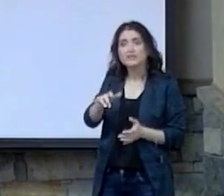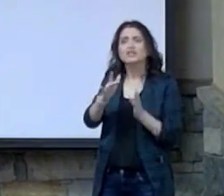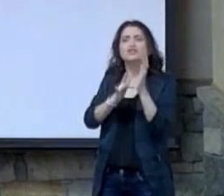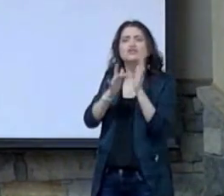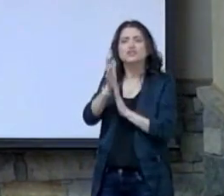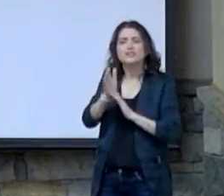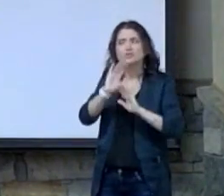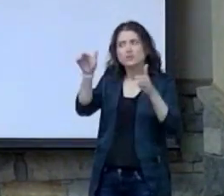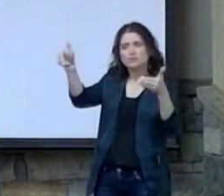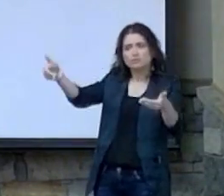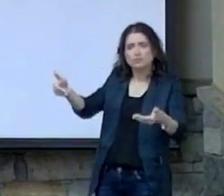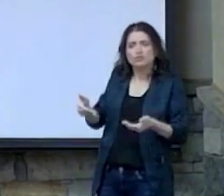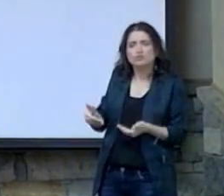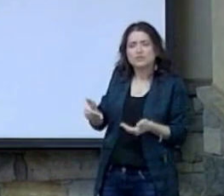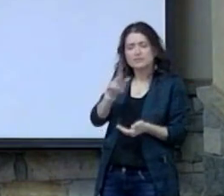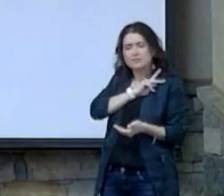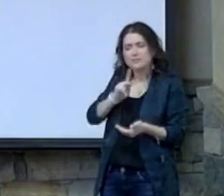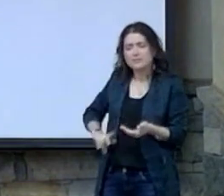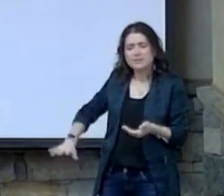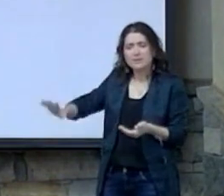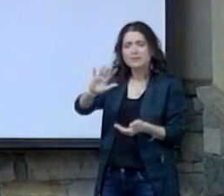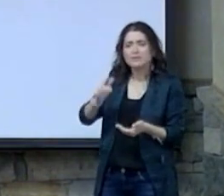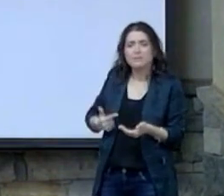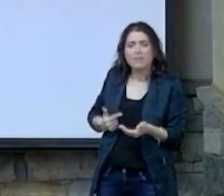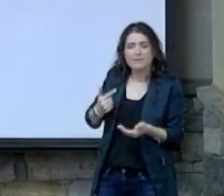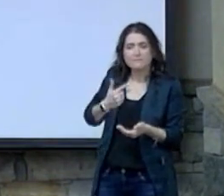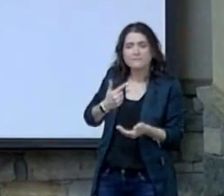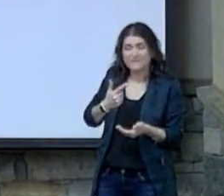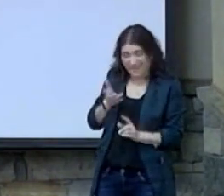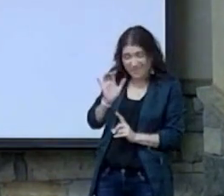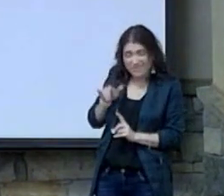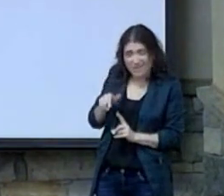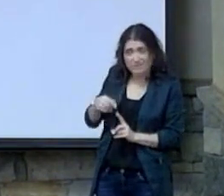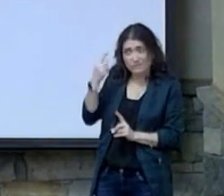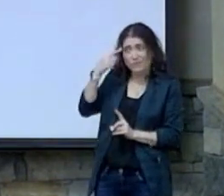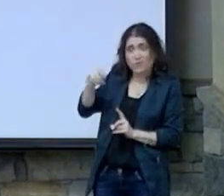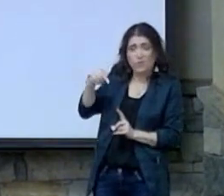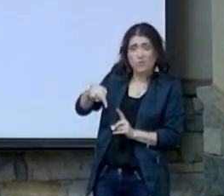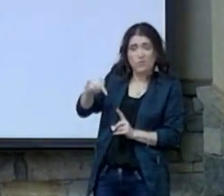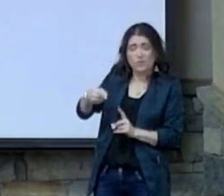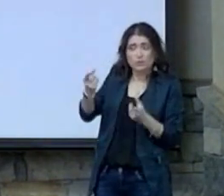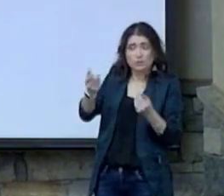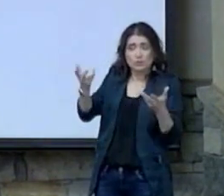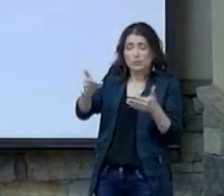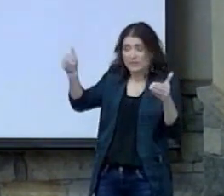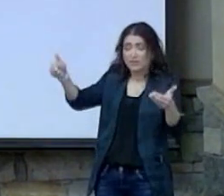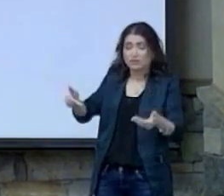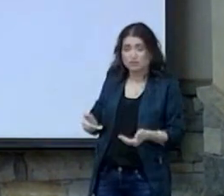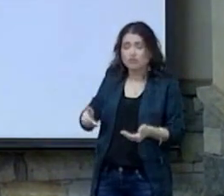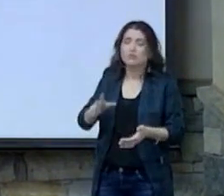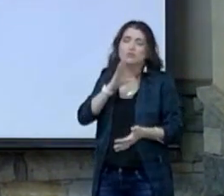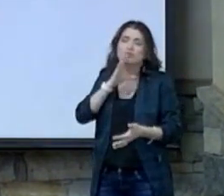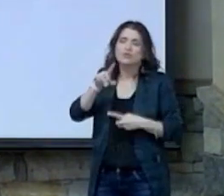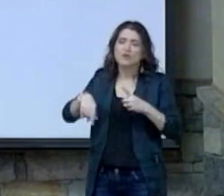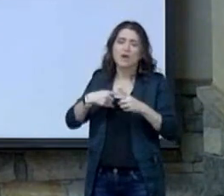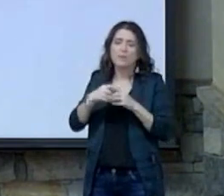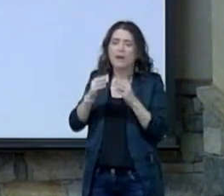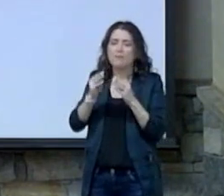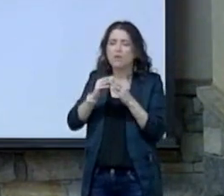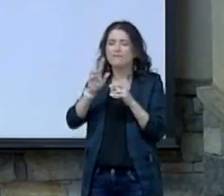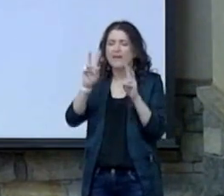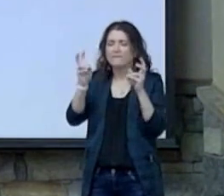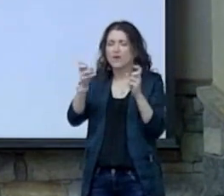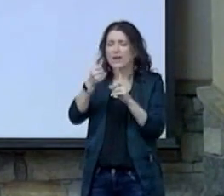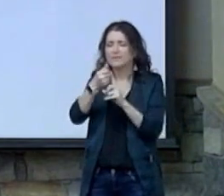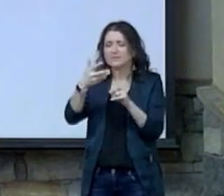was introducing kingdom living. That's what he was there to do, was introduce. And we're going to talk a little bit more about that phrase in just a